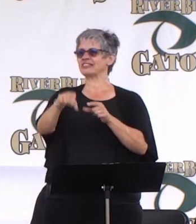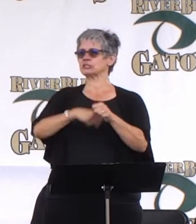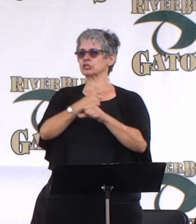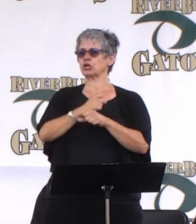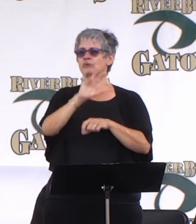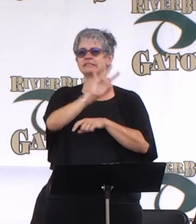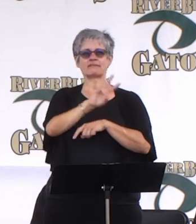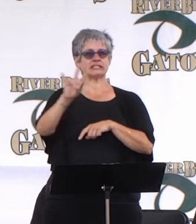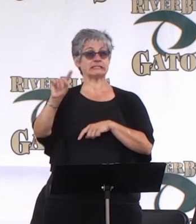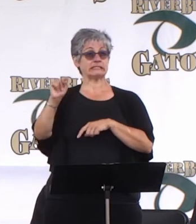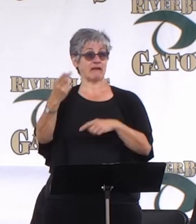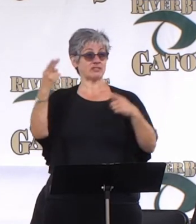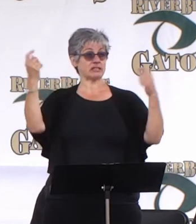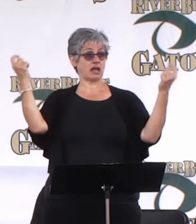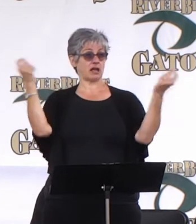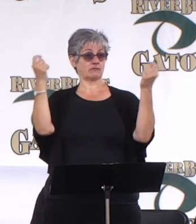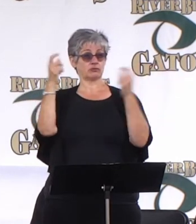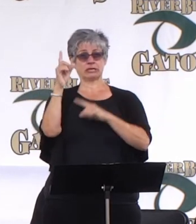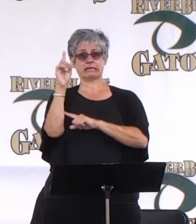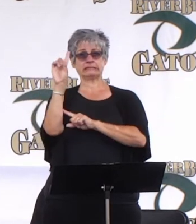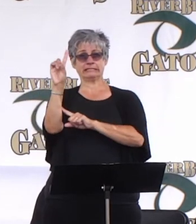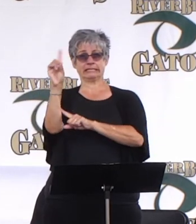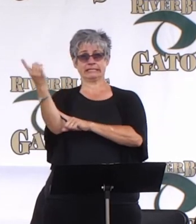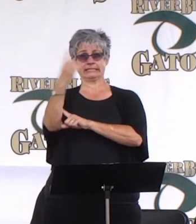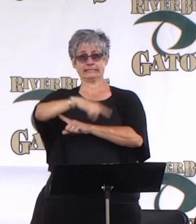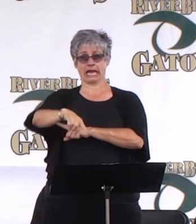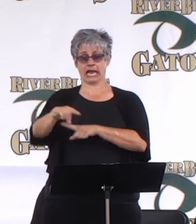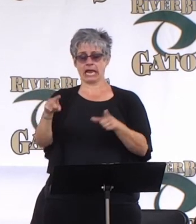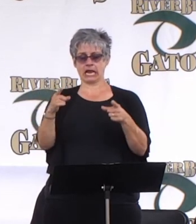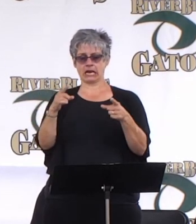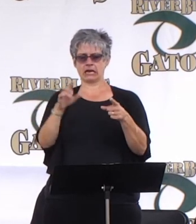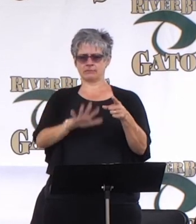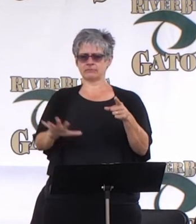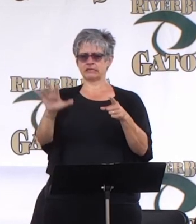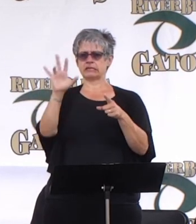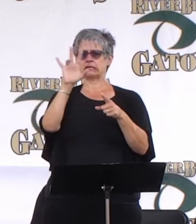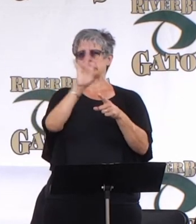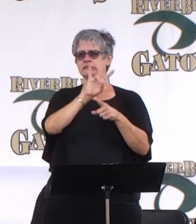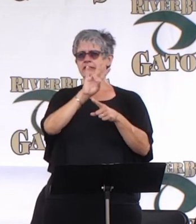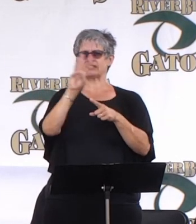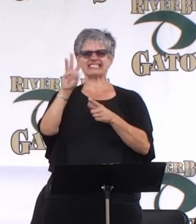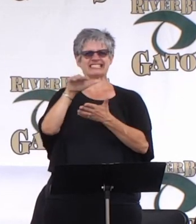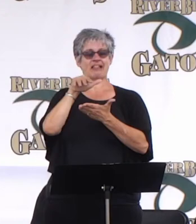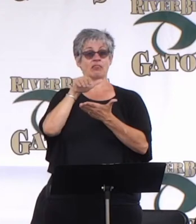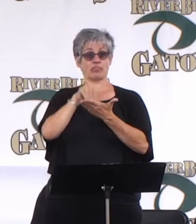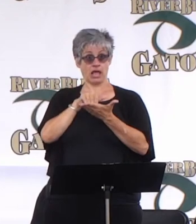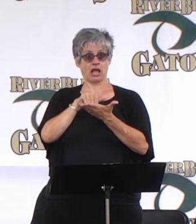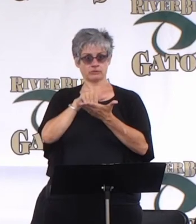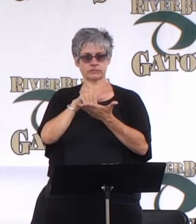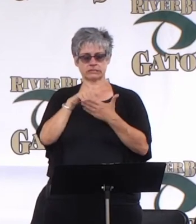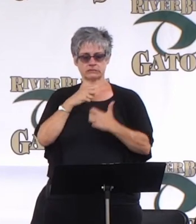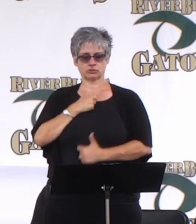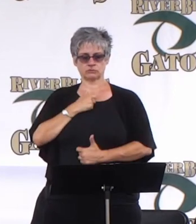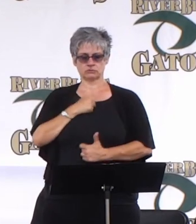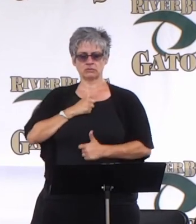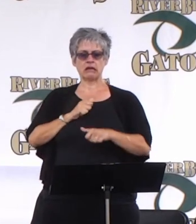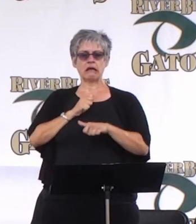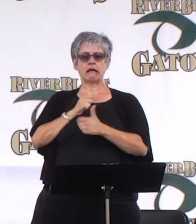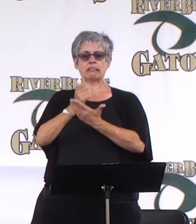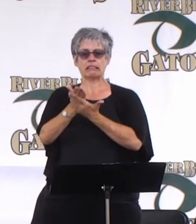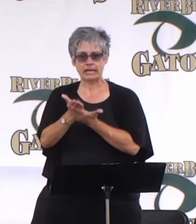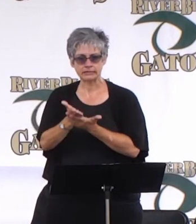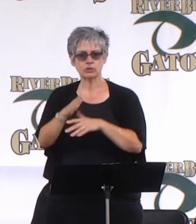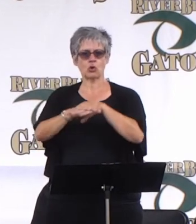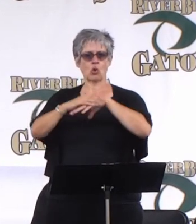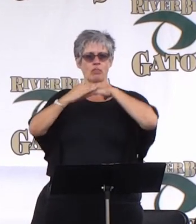approximately 73,000 American troops landed on the beaches of Normandy. It is the generation that brought us Walt Disney and